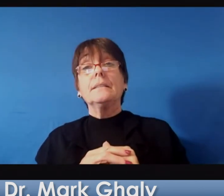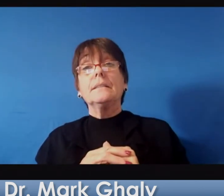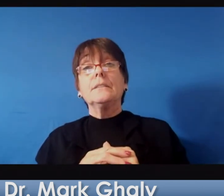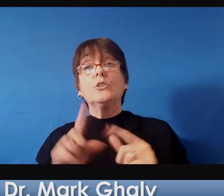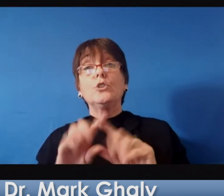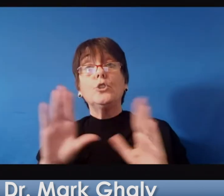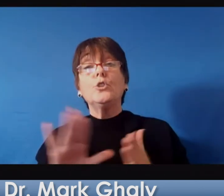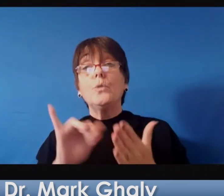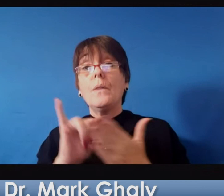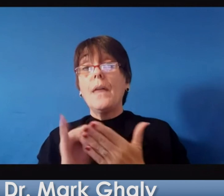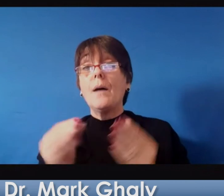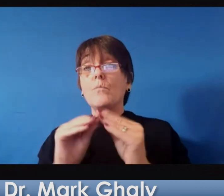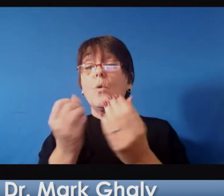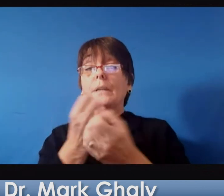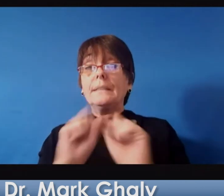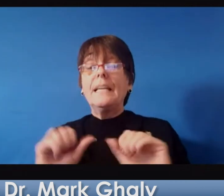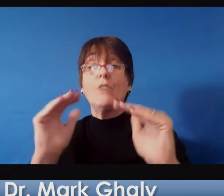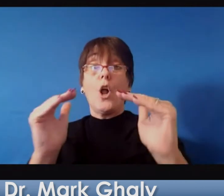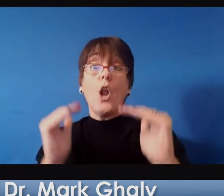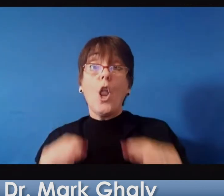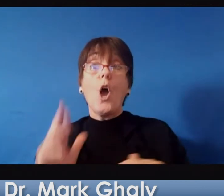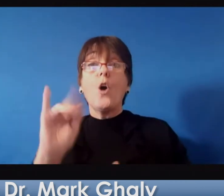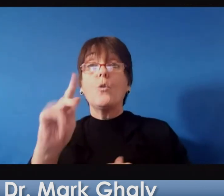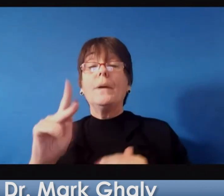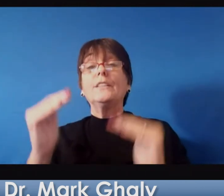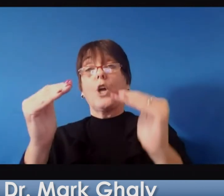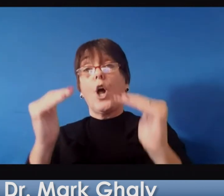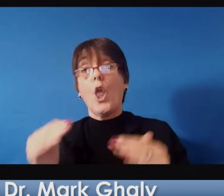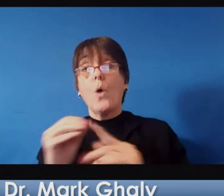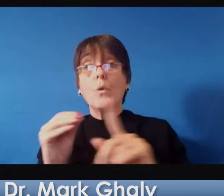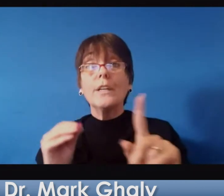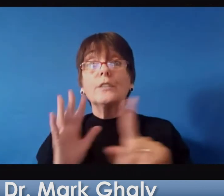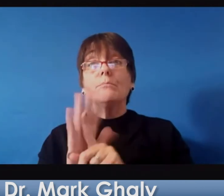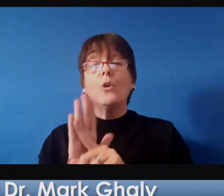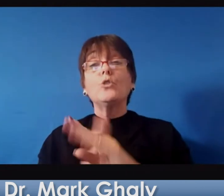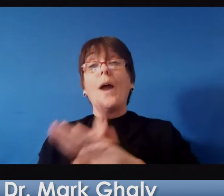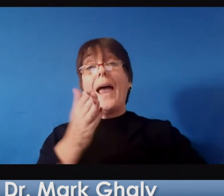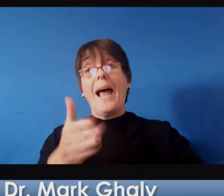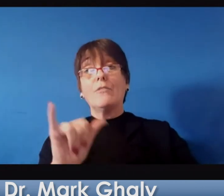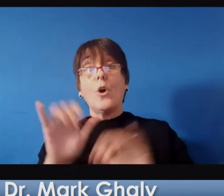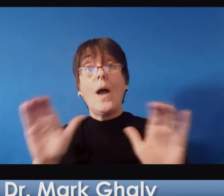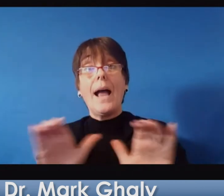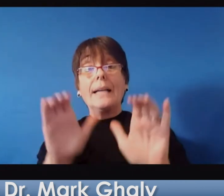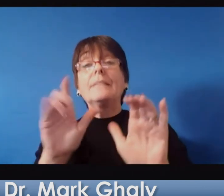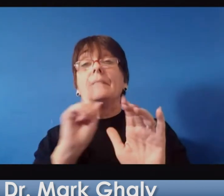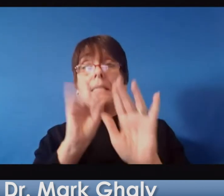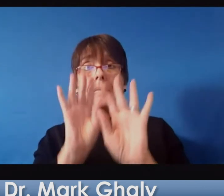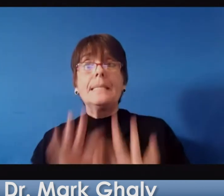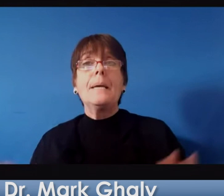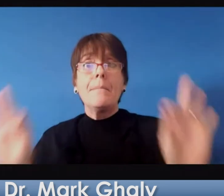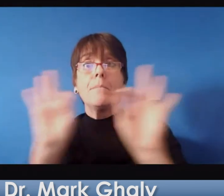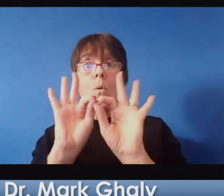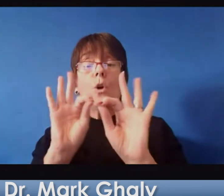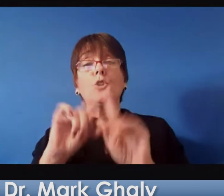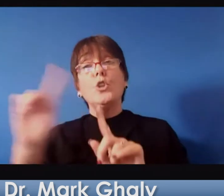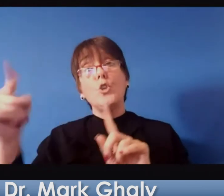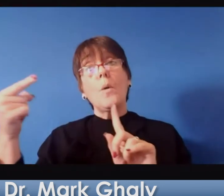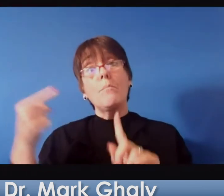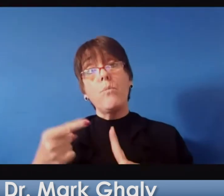that safer, lower risk, lower exposure after those activities is important. To your point